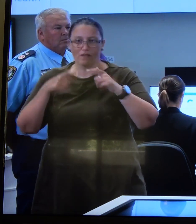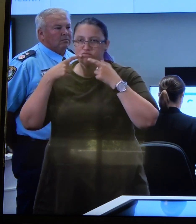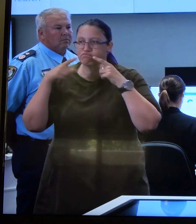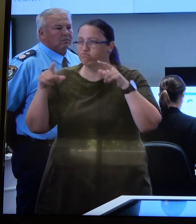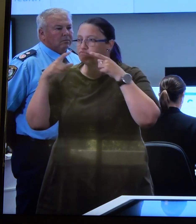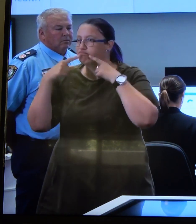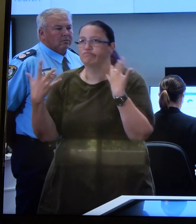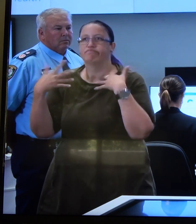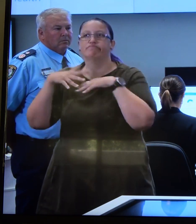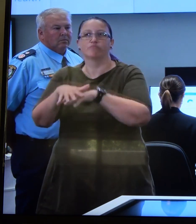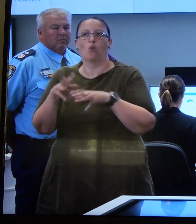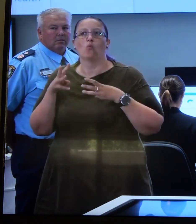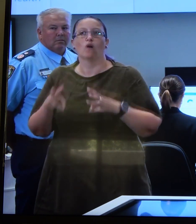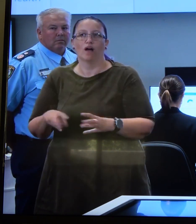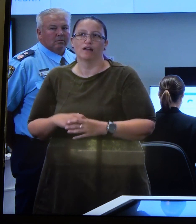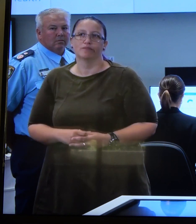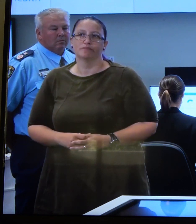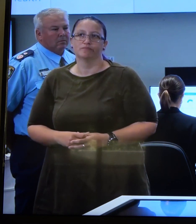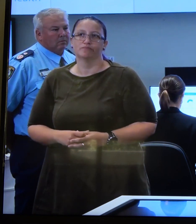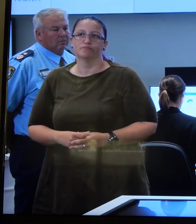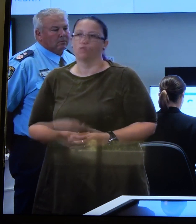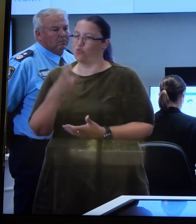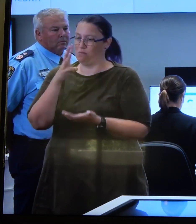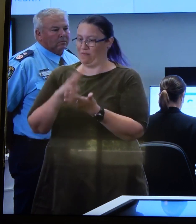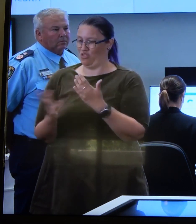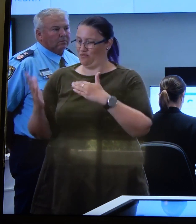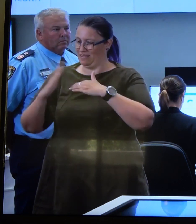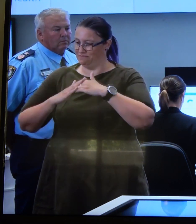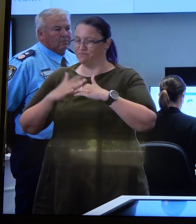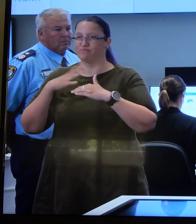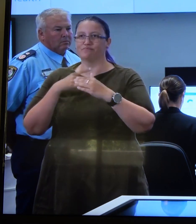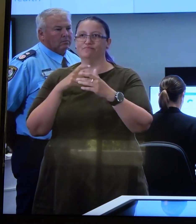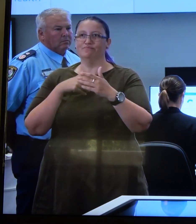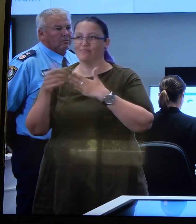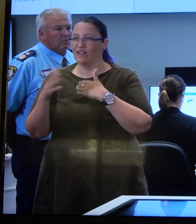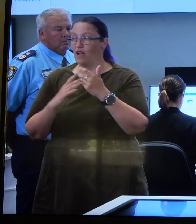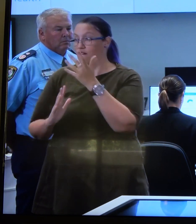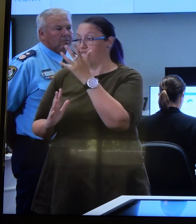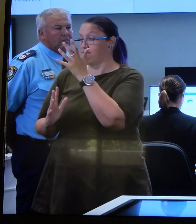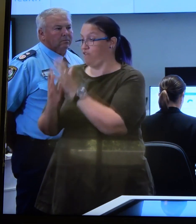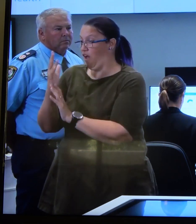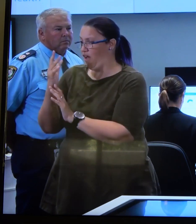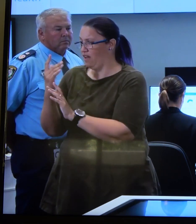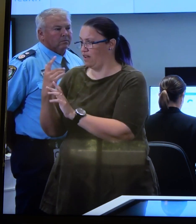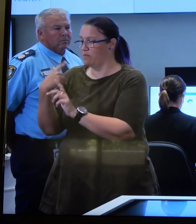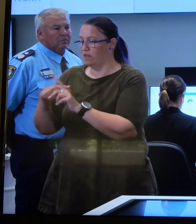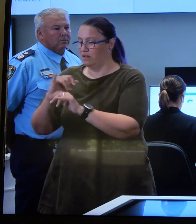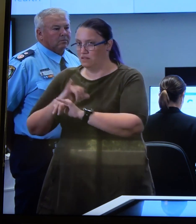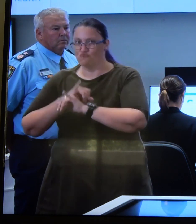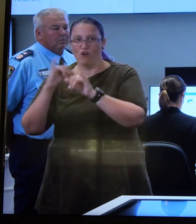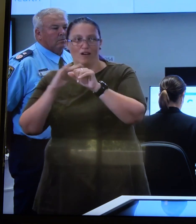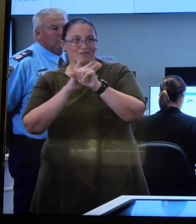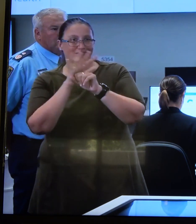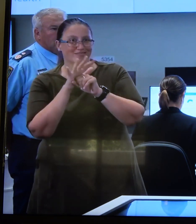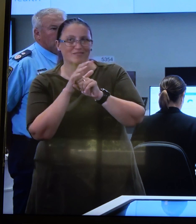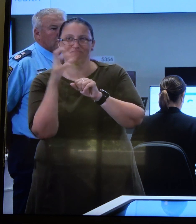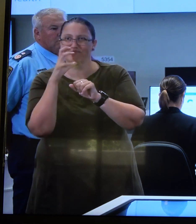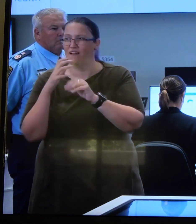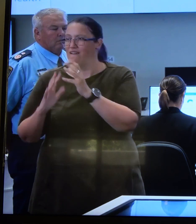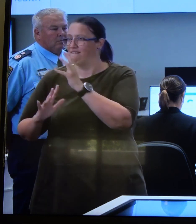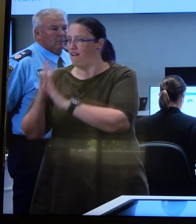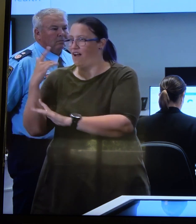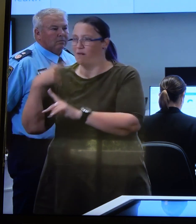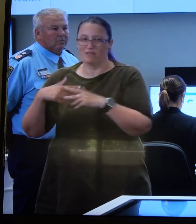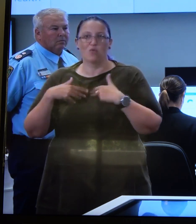messages in an integrated way to the community, because to manage that type of fire season in the middle of a crisis, a health crisis, is